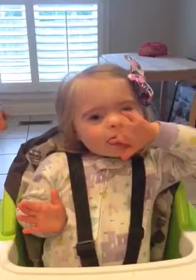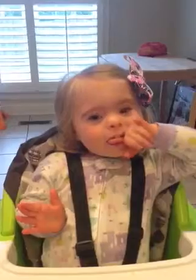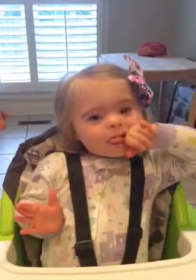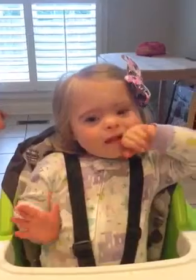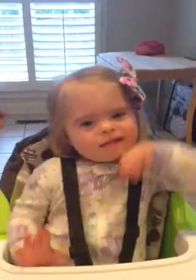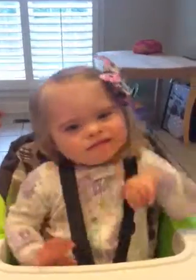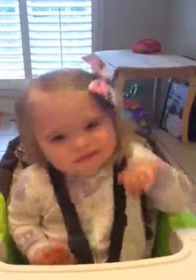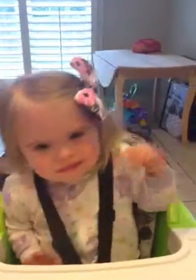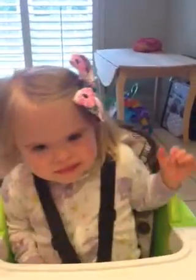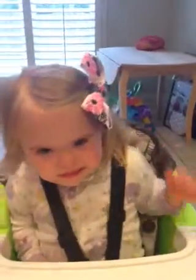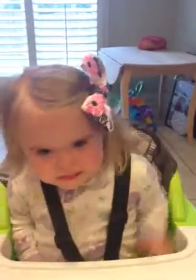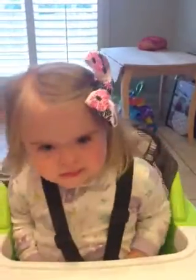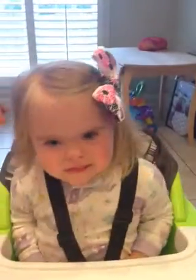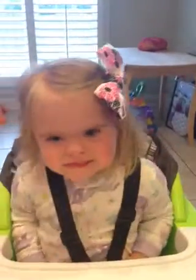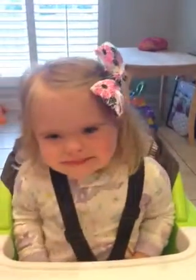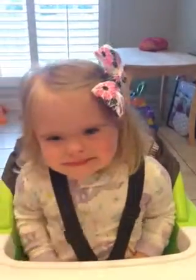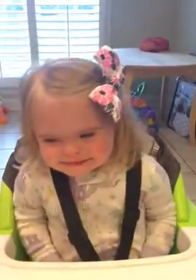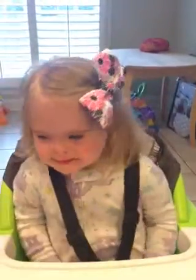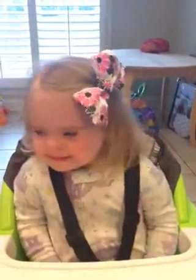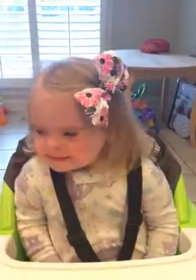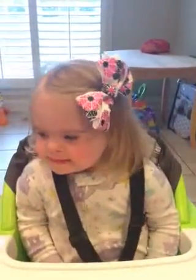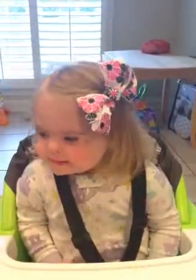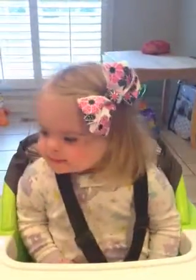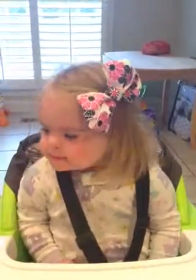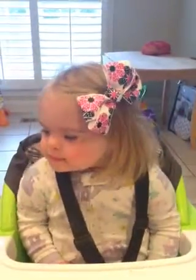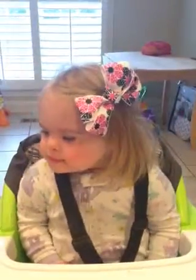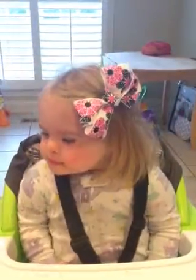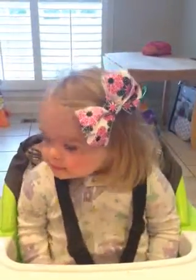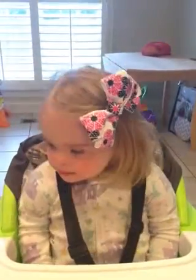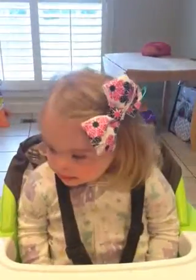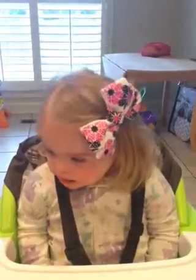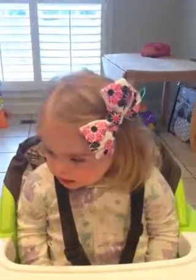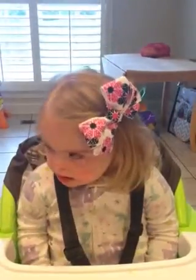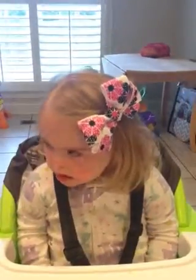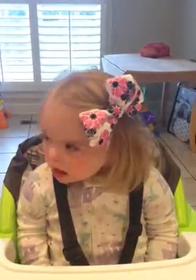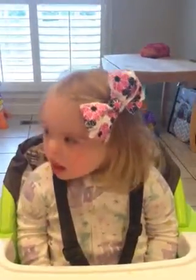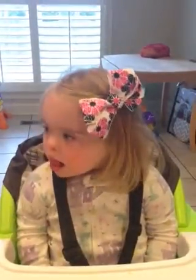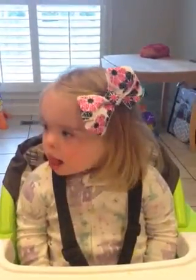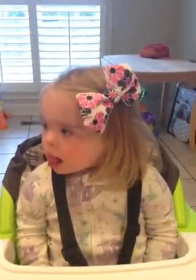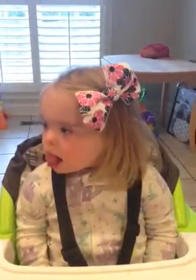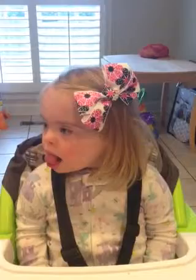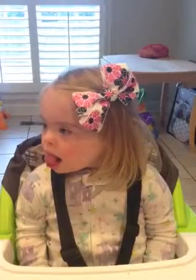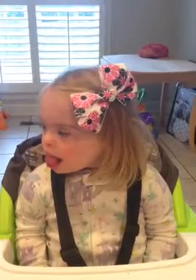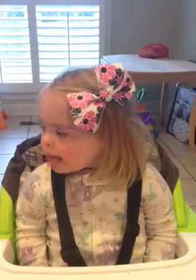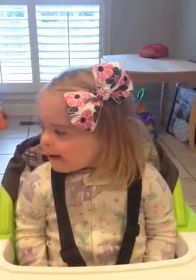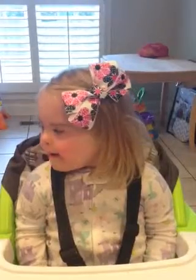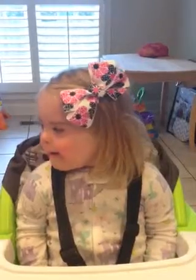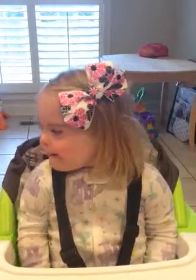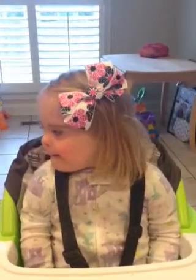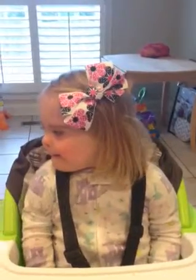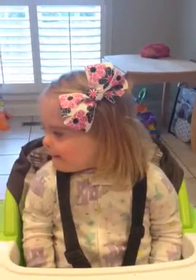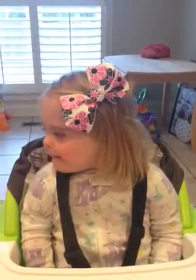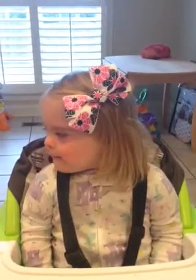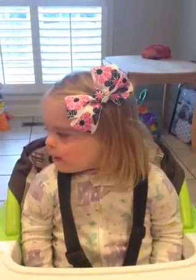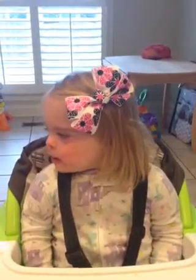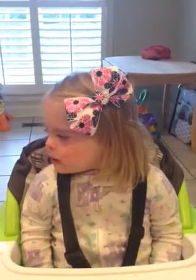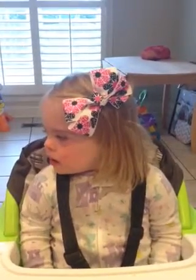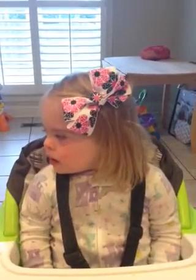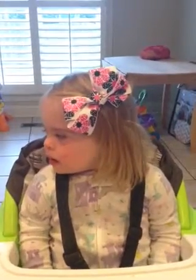Good. What if you sign something about juice? When